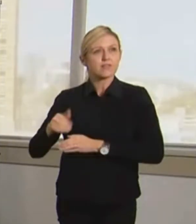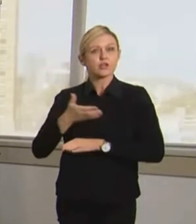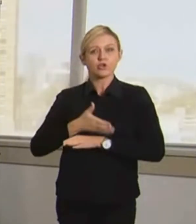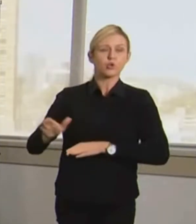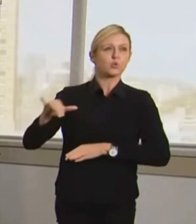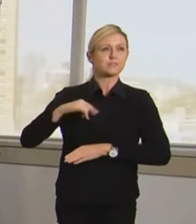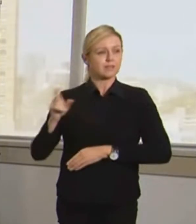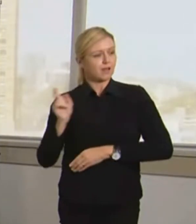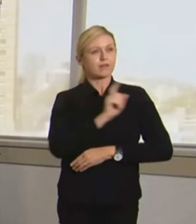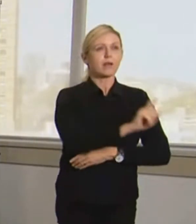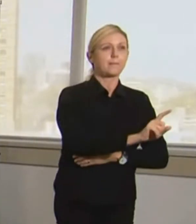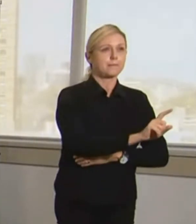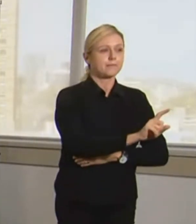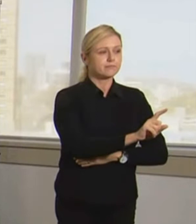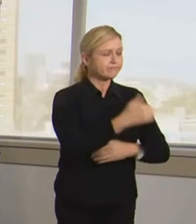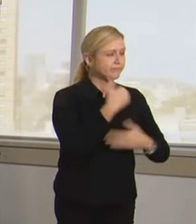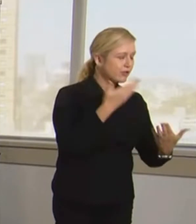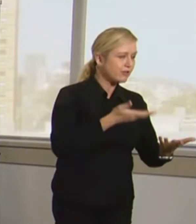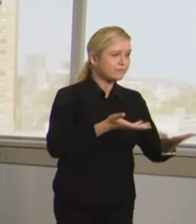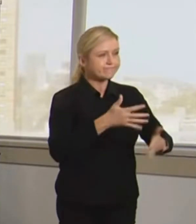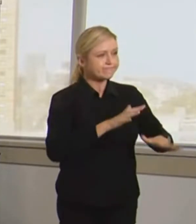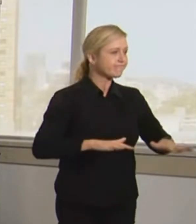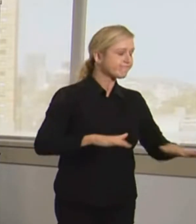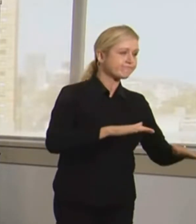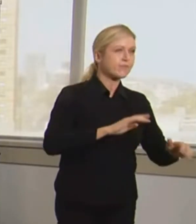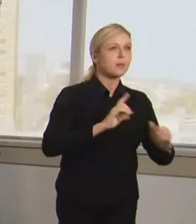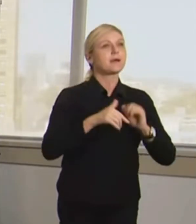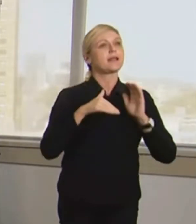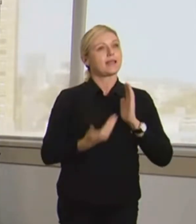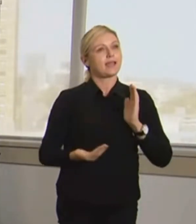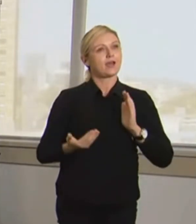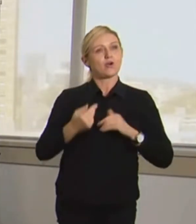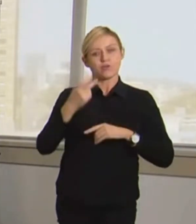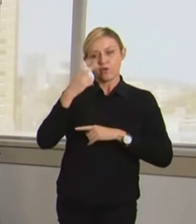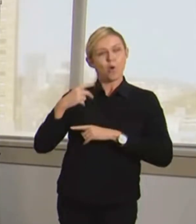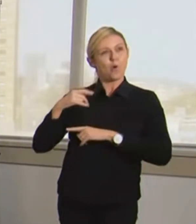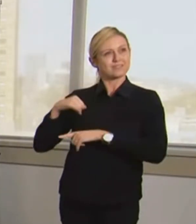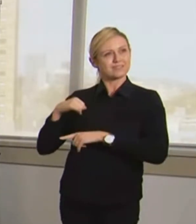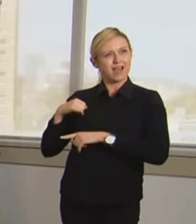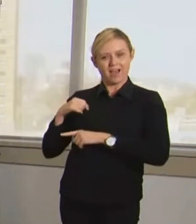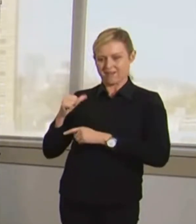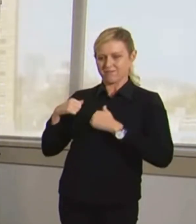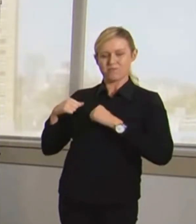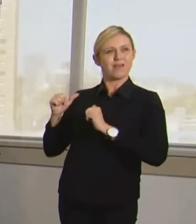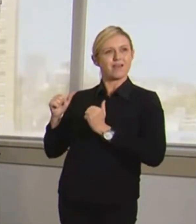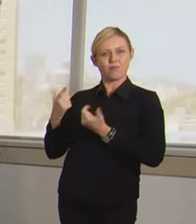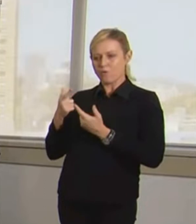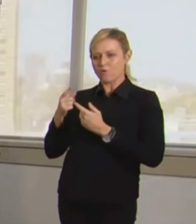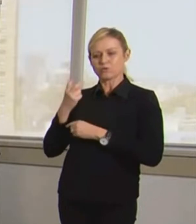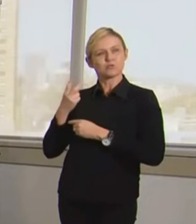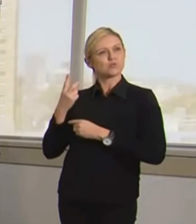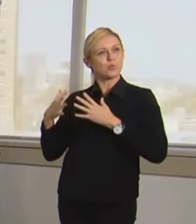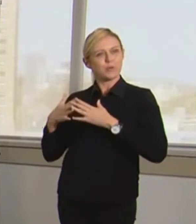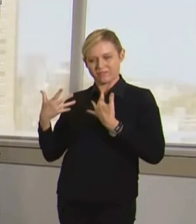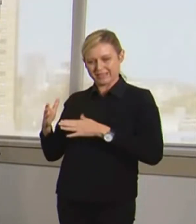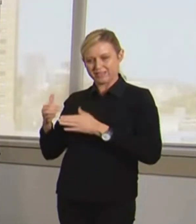now people coming back. The original staff, as I'm advised, are coming back into the facility, which is great because they're the ones who know the residents best.